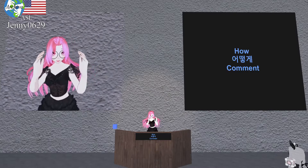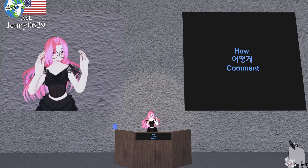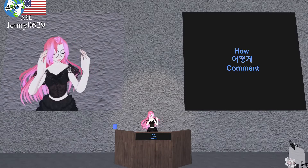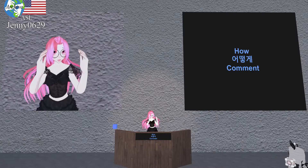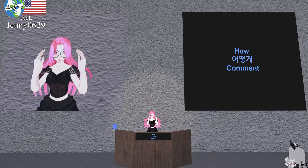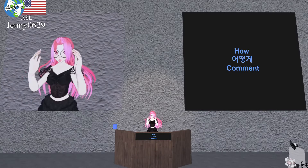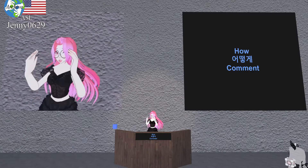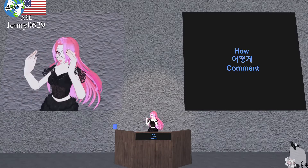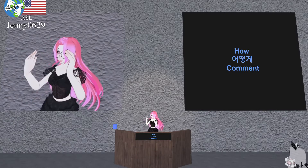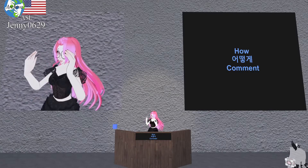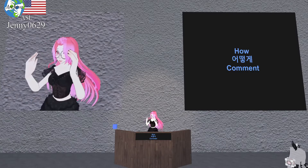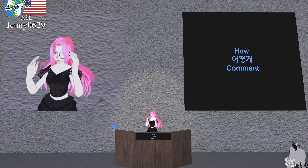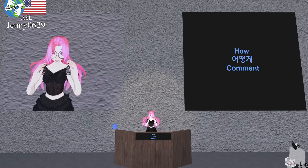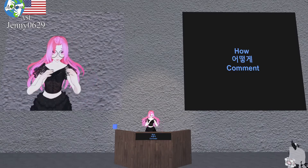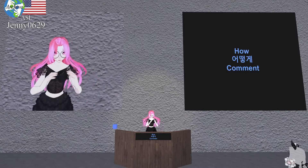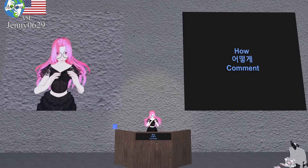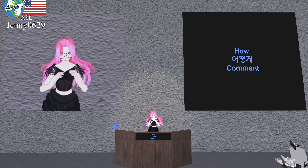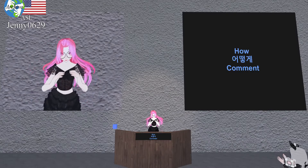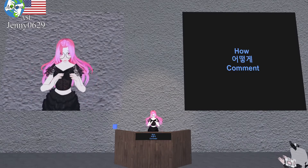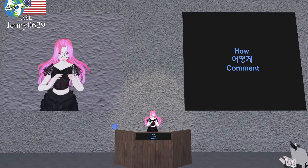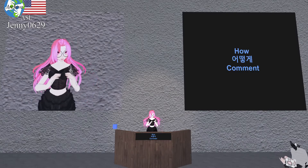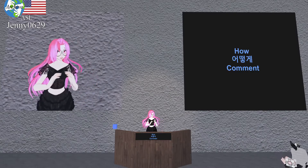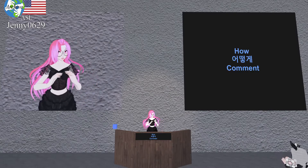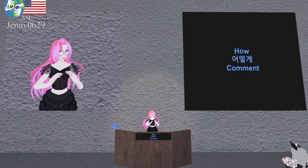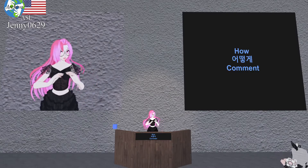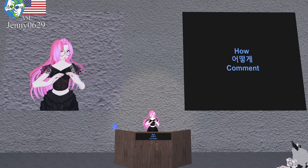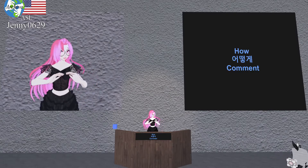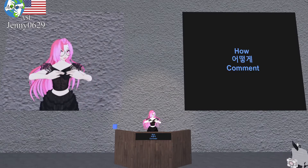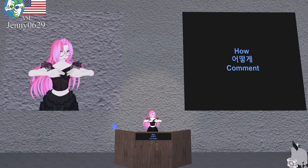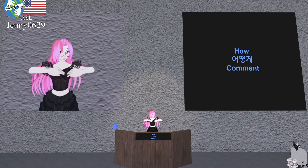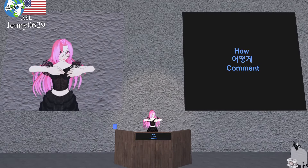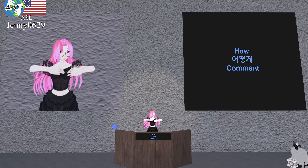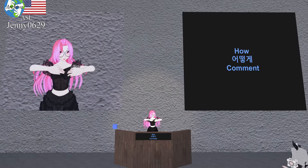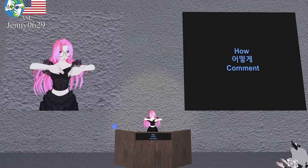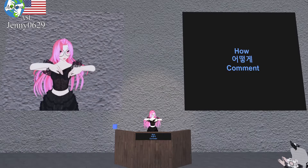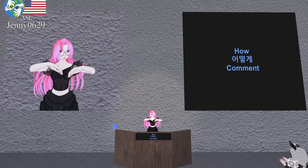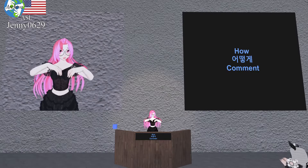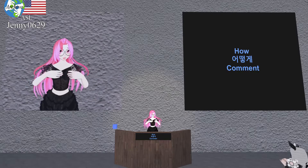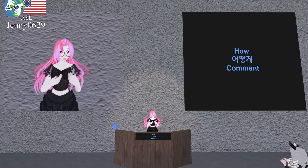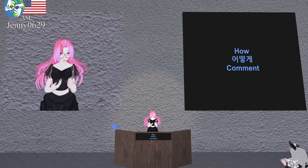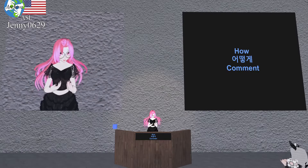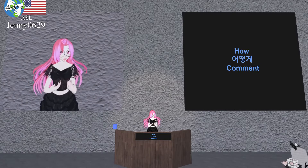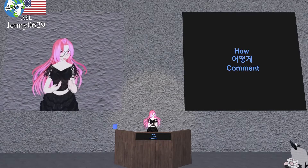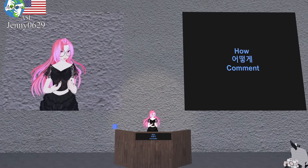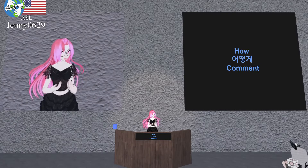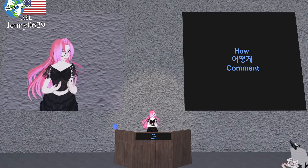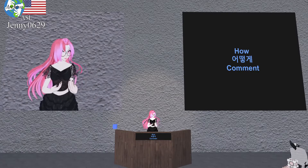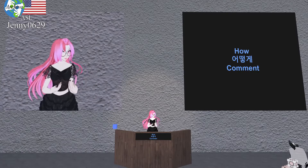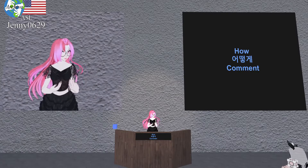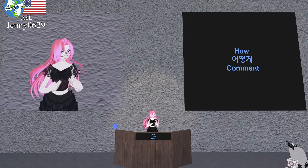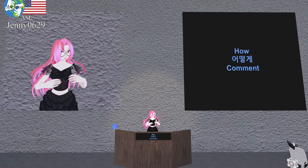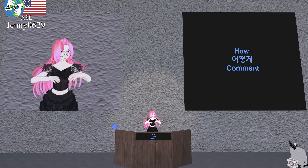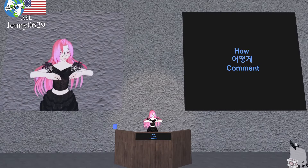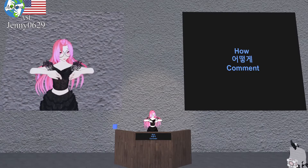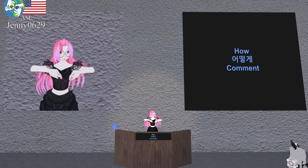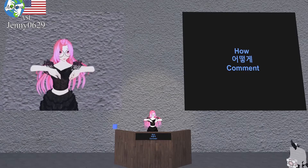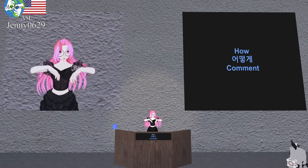see is two relaxed hands, starting like this, and then turning over.